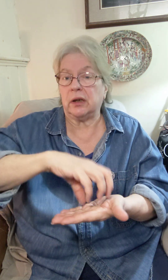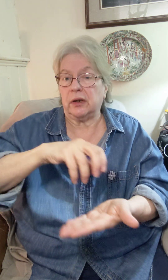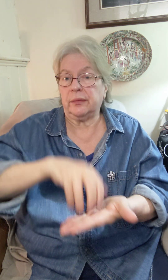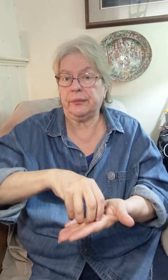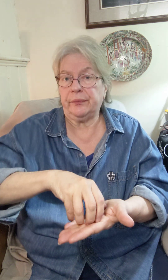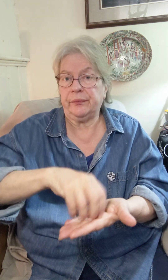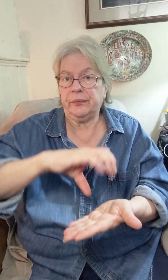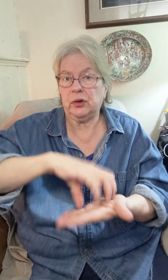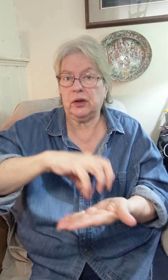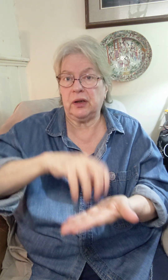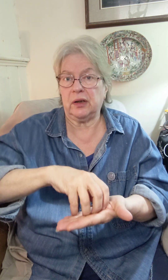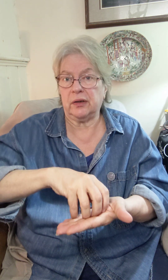cutter. Cookie cutter.